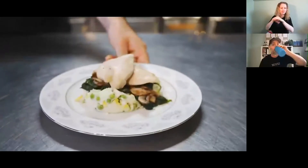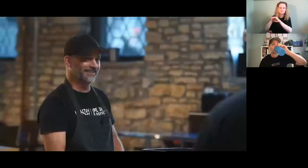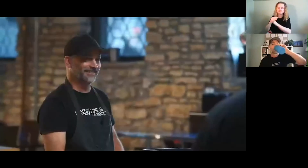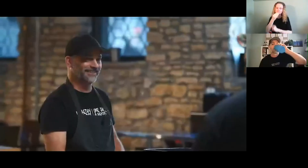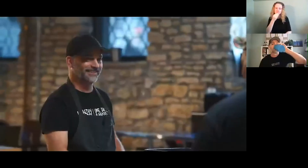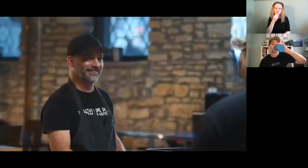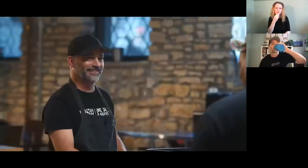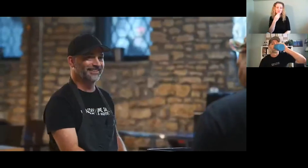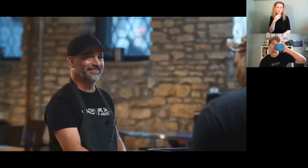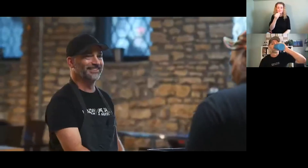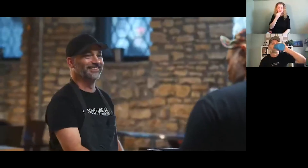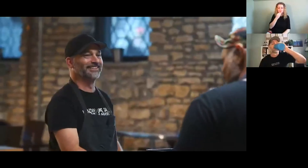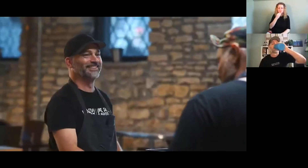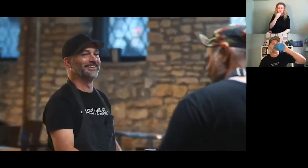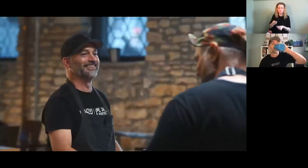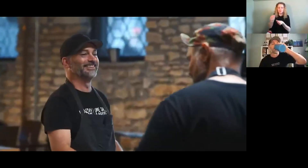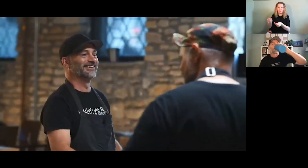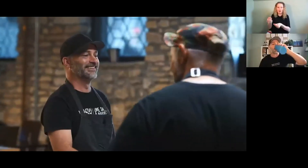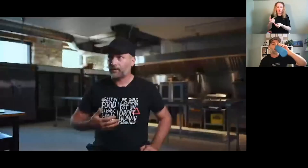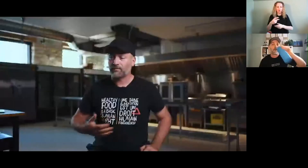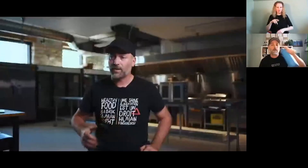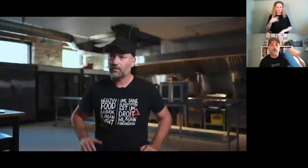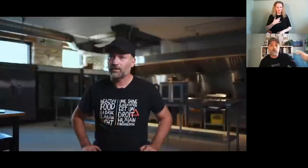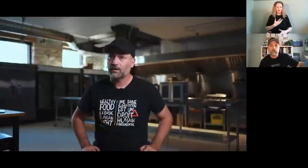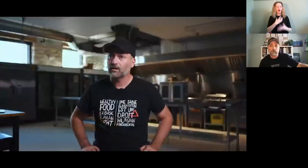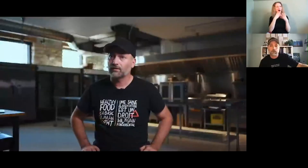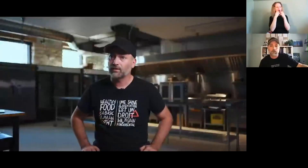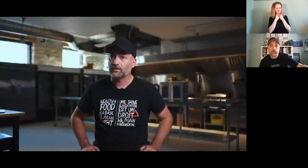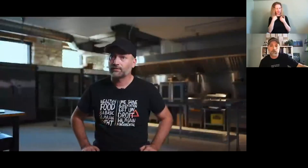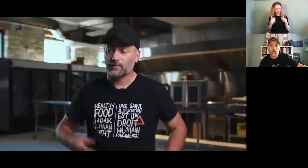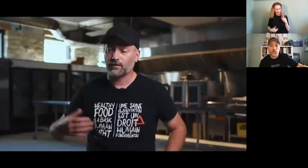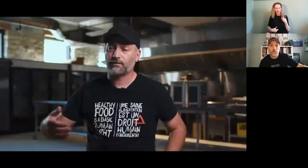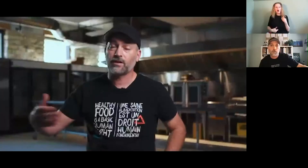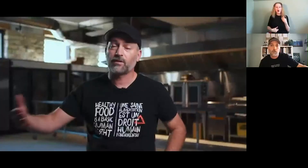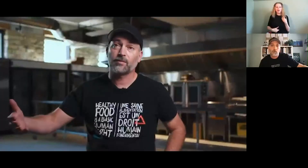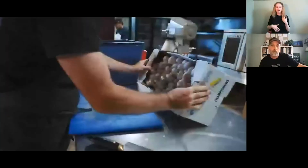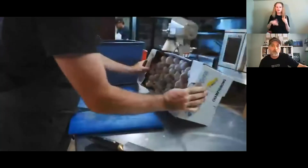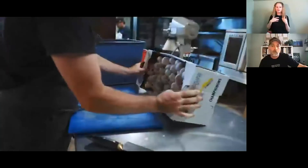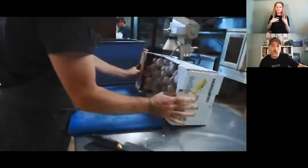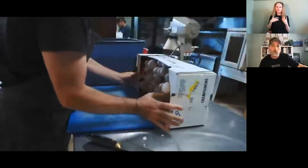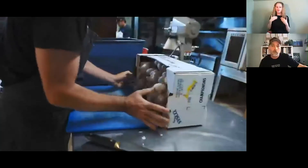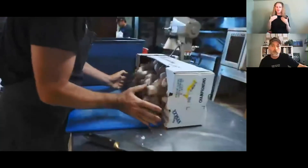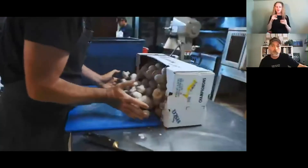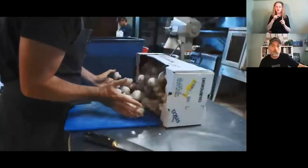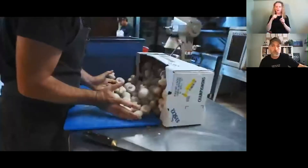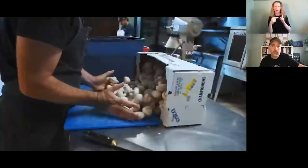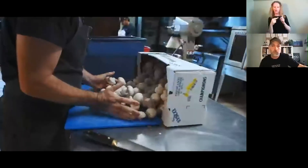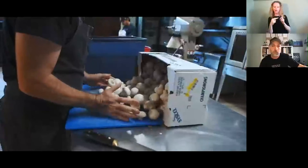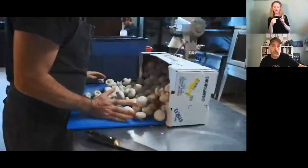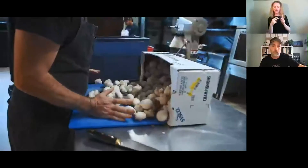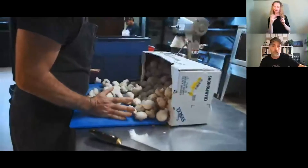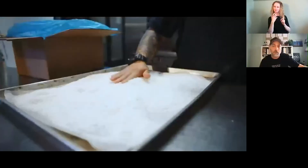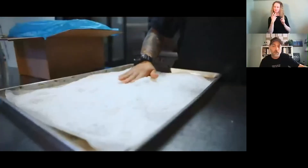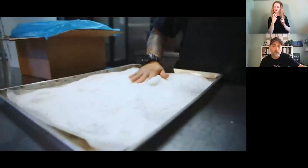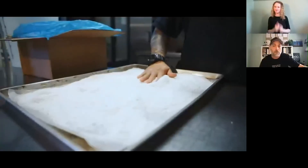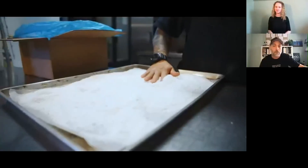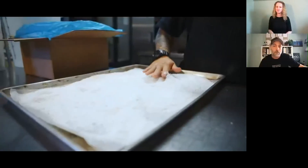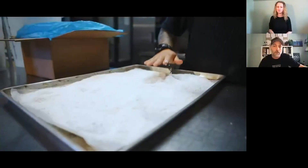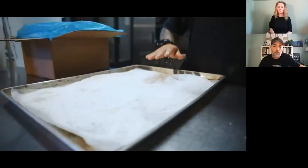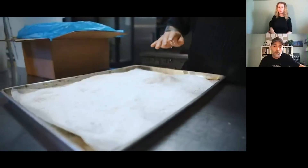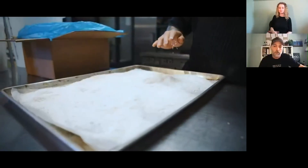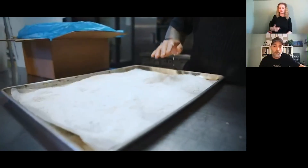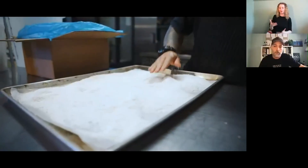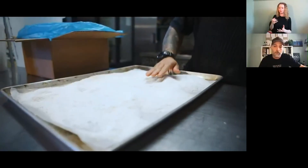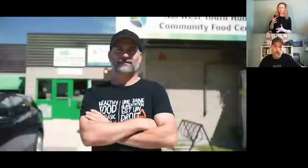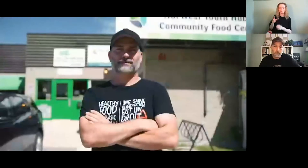taken care of, you tend to have a different outlook. I've made my entire living feeding people. So being able to give back to people that need